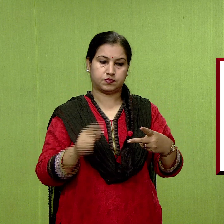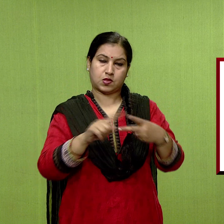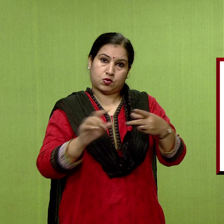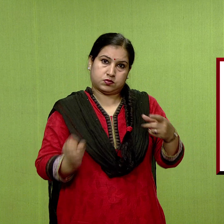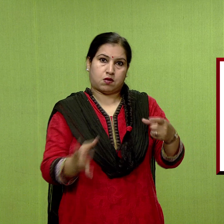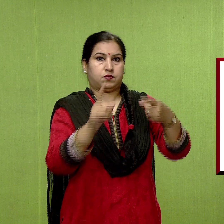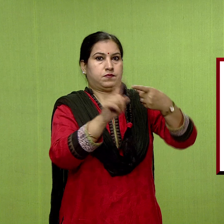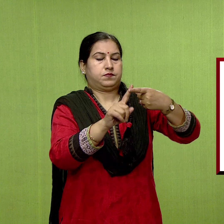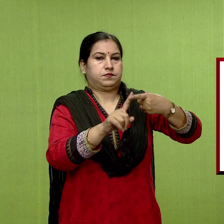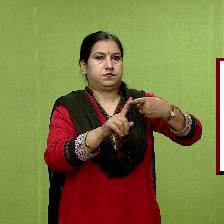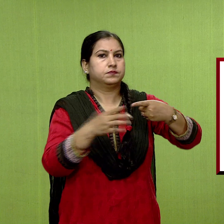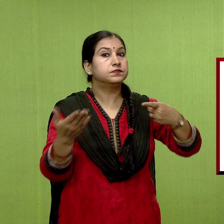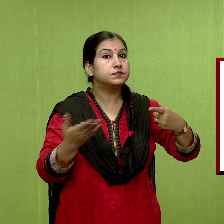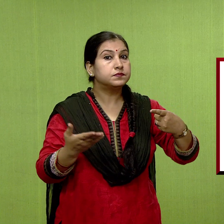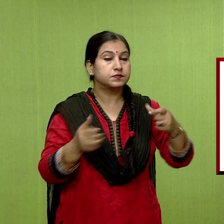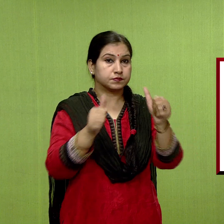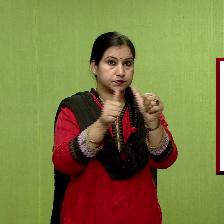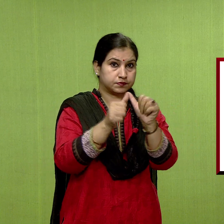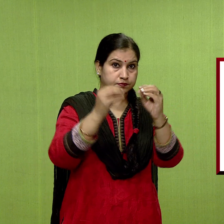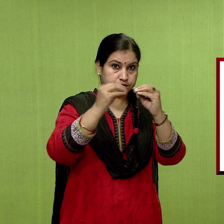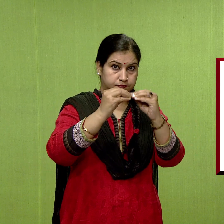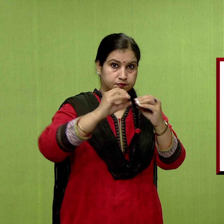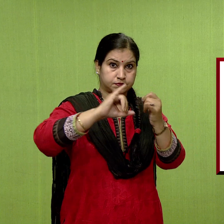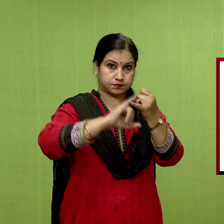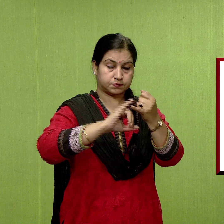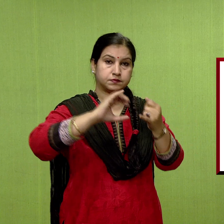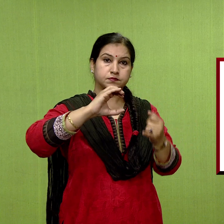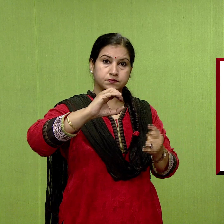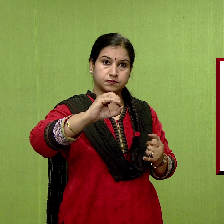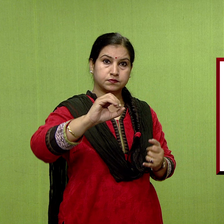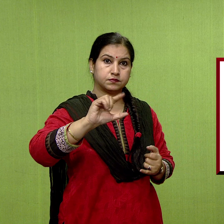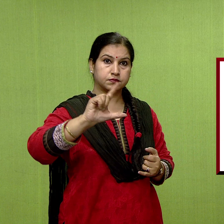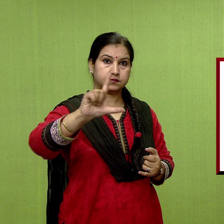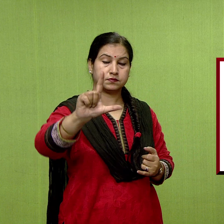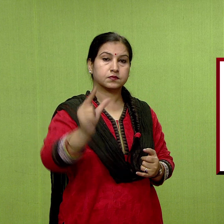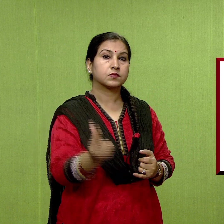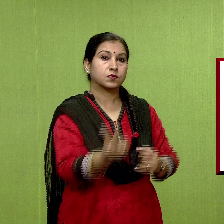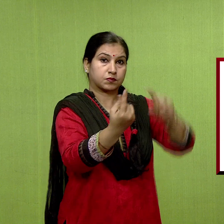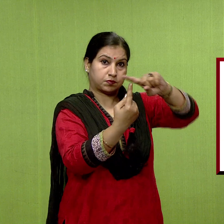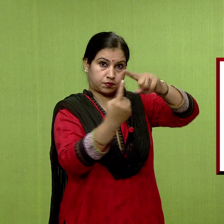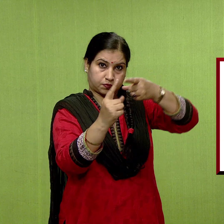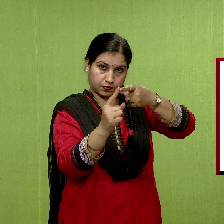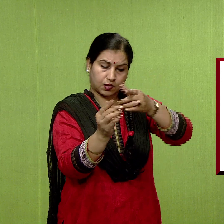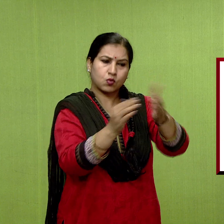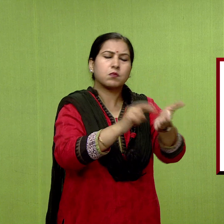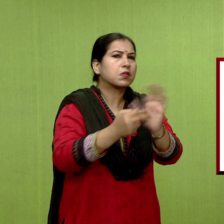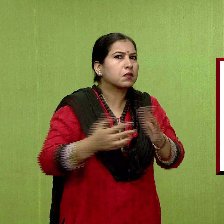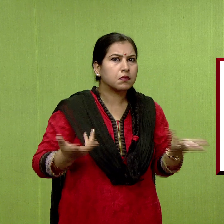Let us understand what do we understand by absolute location